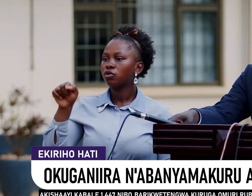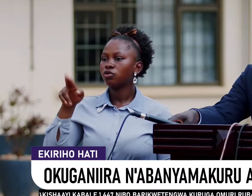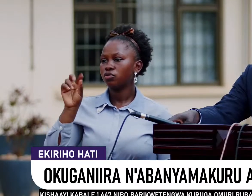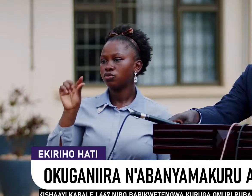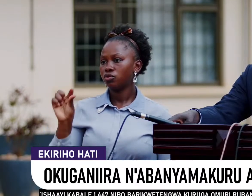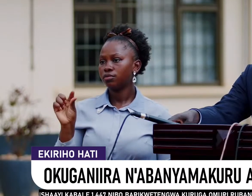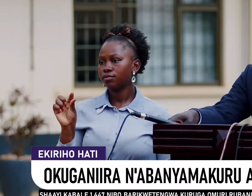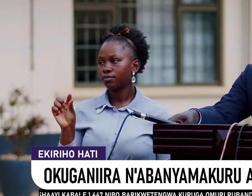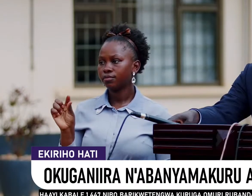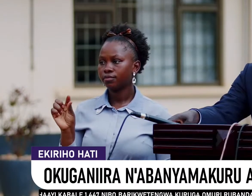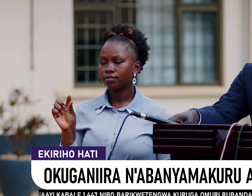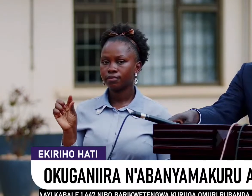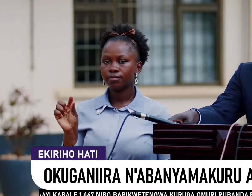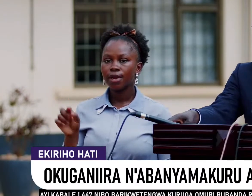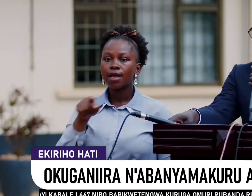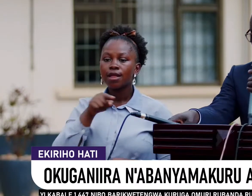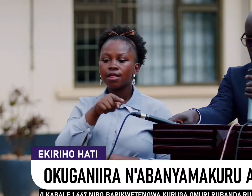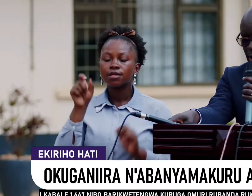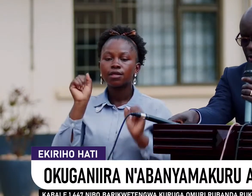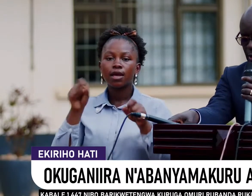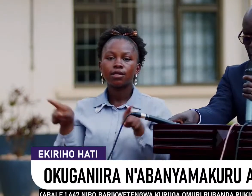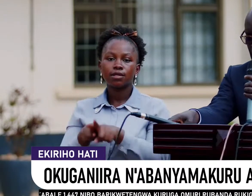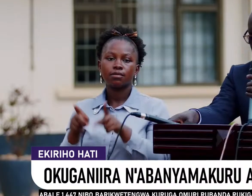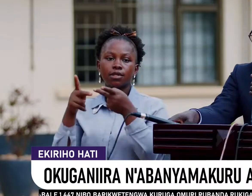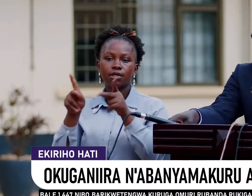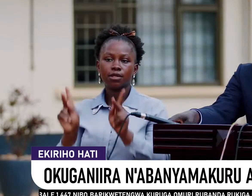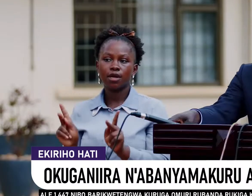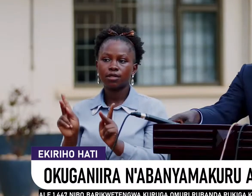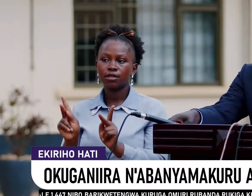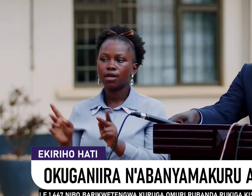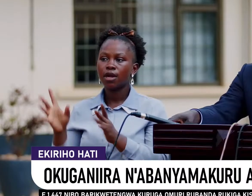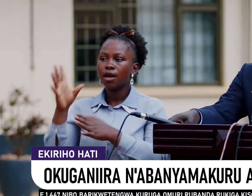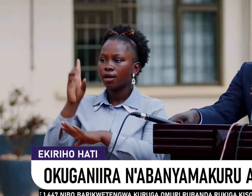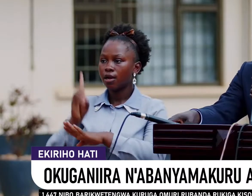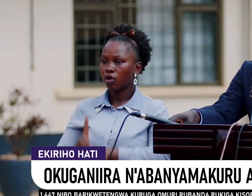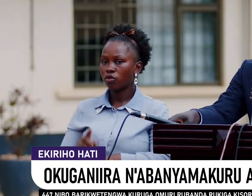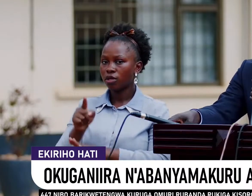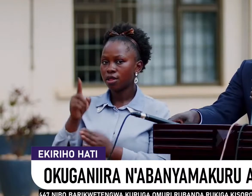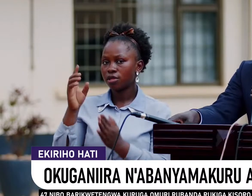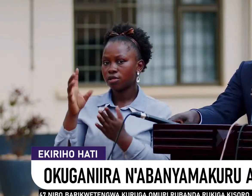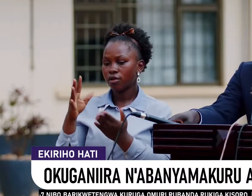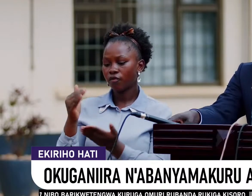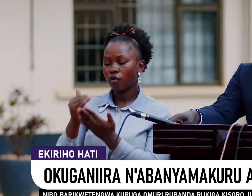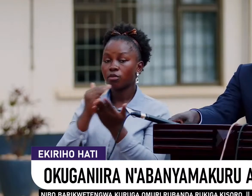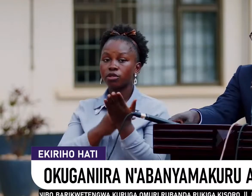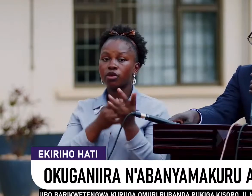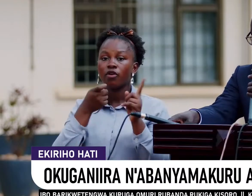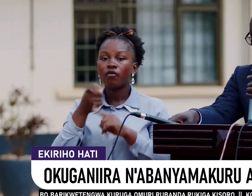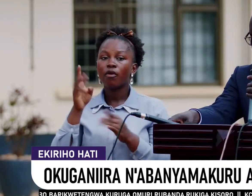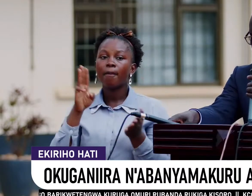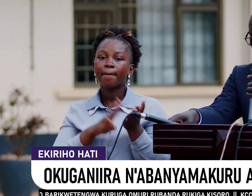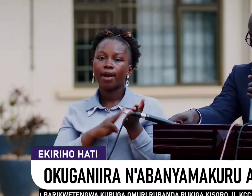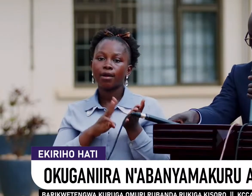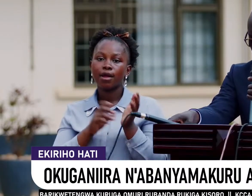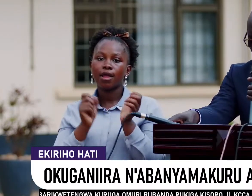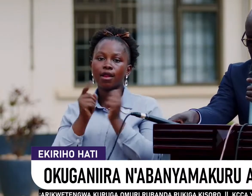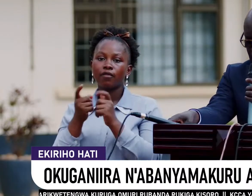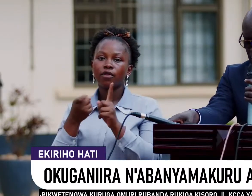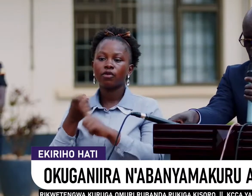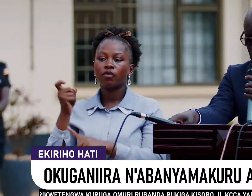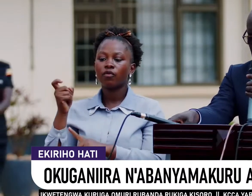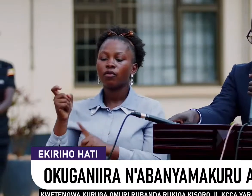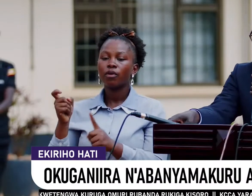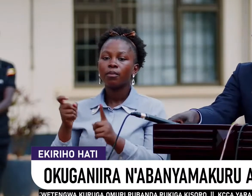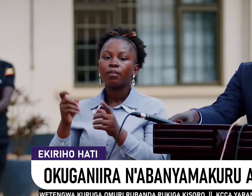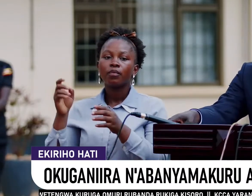https://www.ec.or.ug. These ones can also start downloading these forms from Monday, 11th of